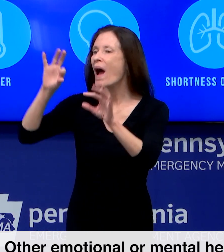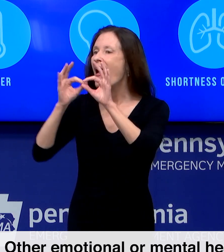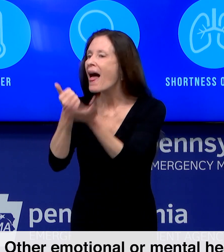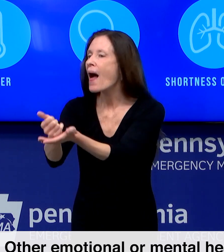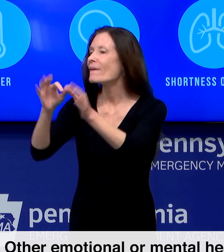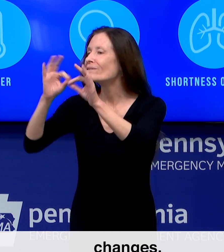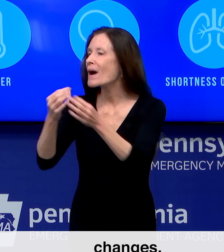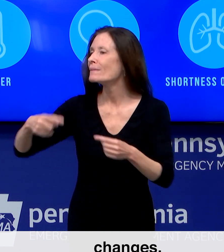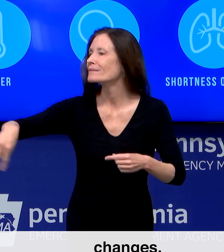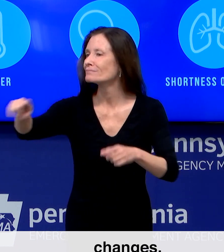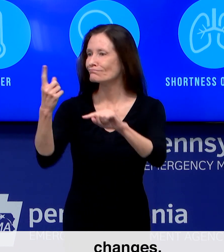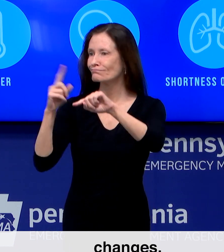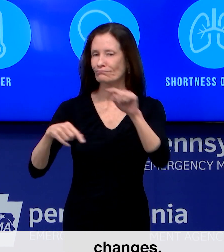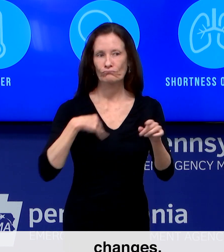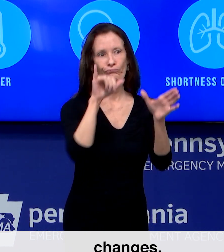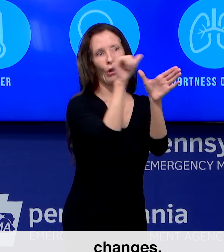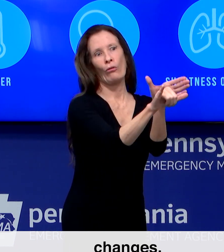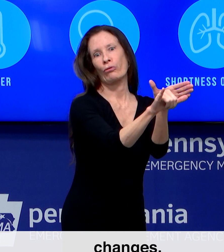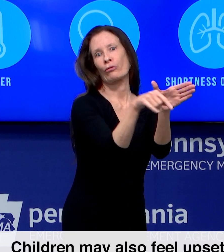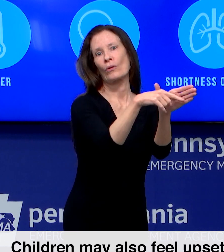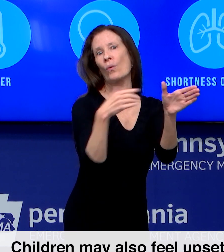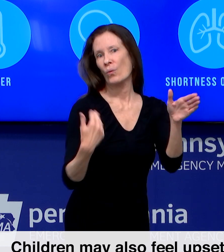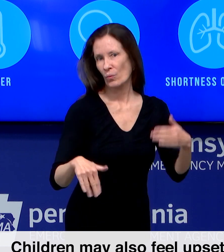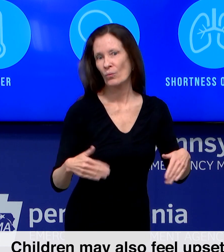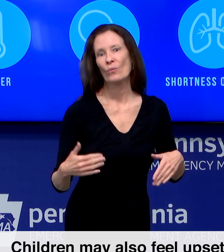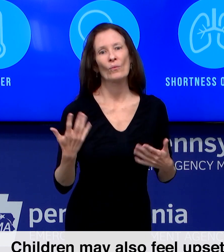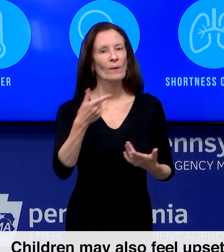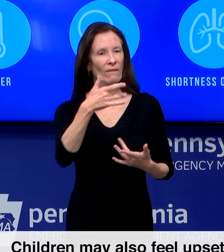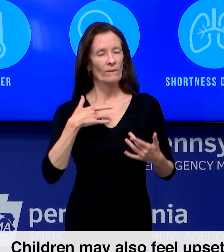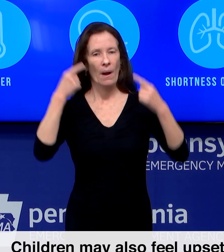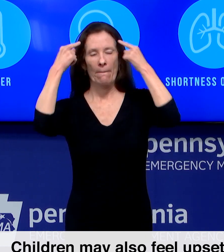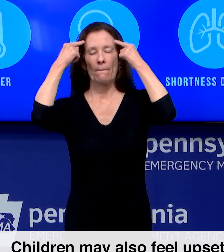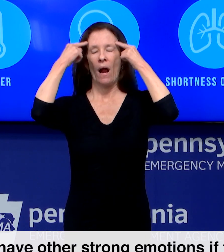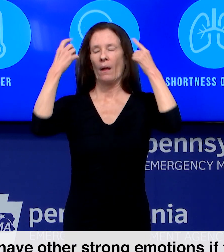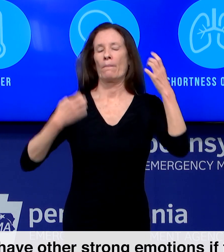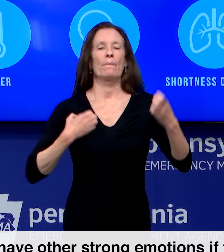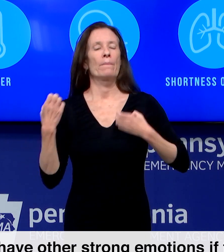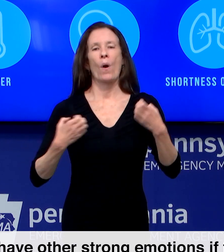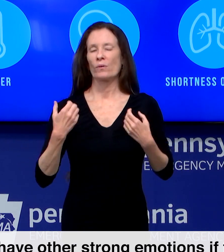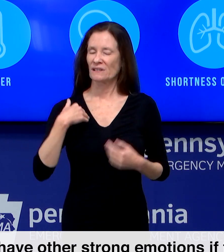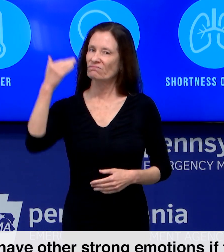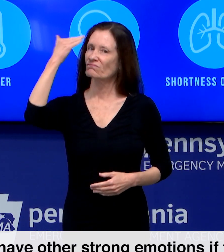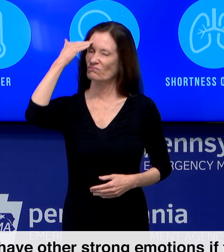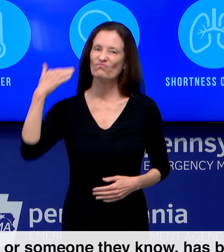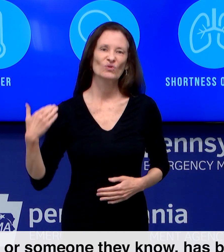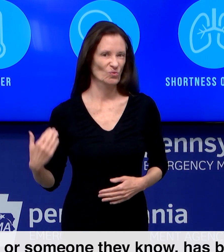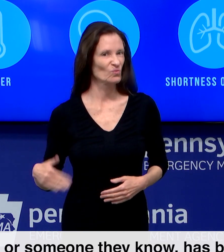or mental health changes. Children may also feel upset or have other strong emotions if they or someone they